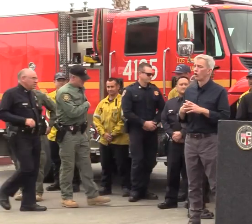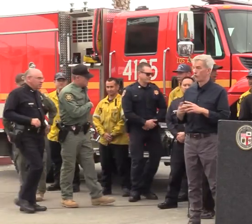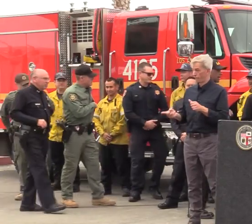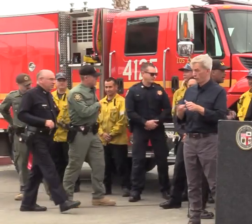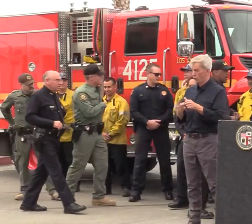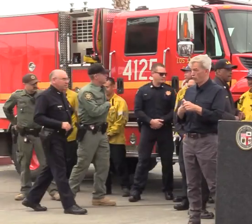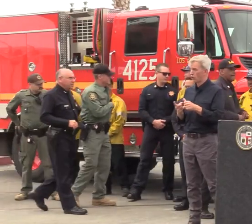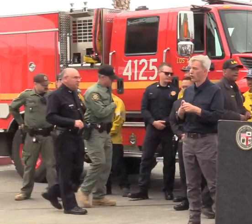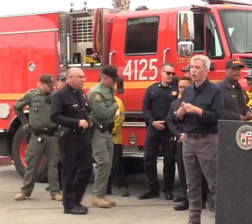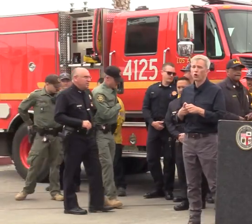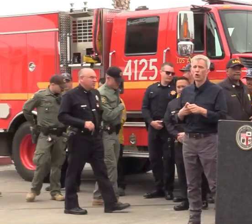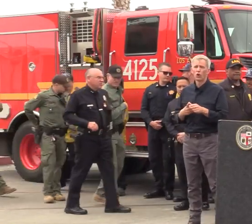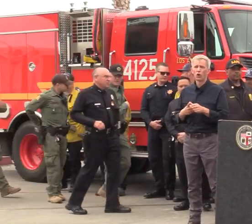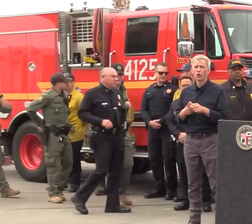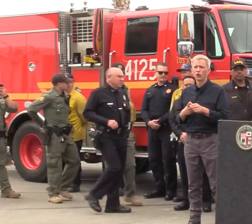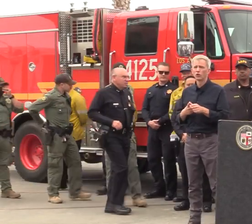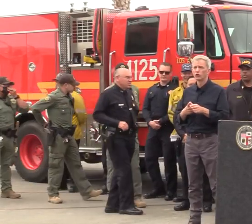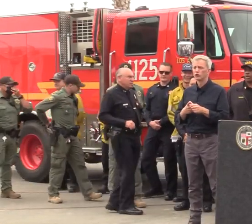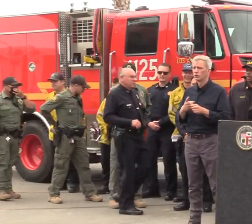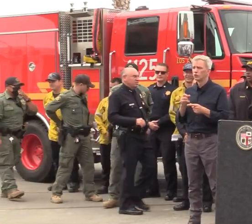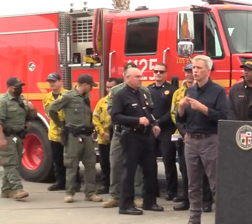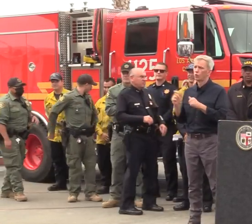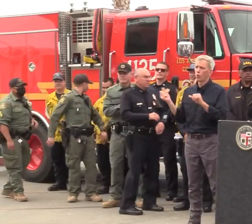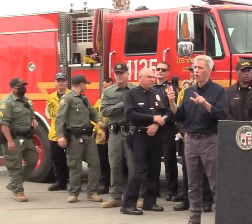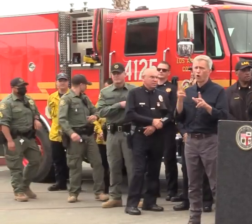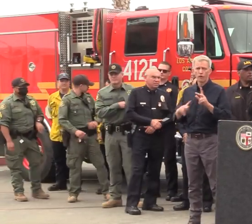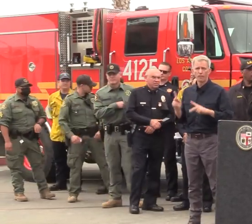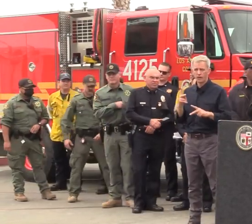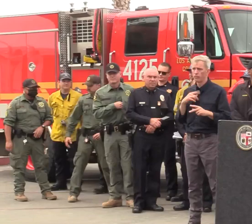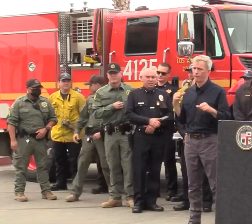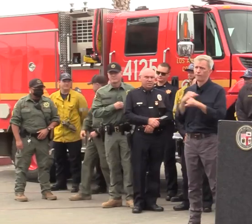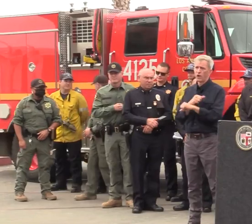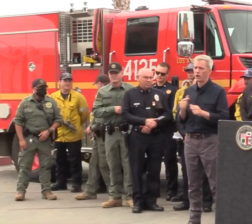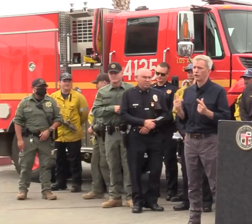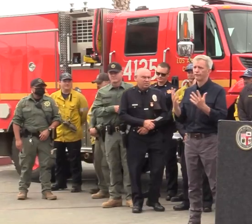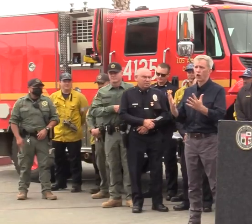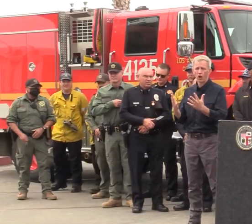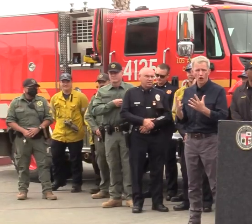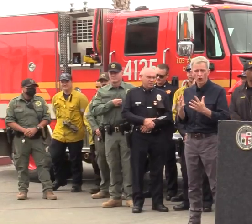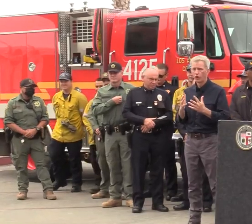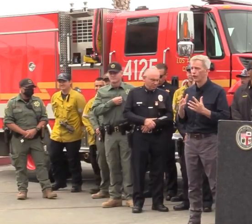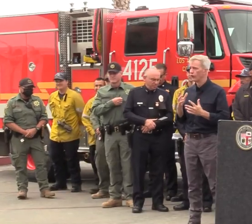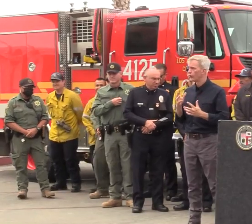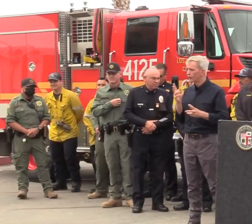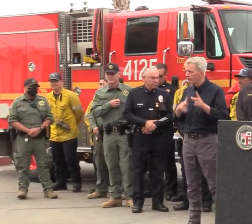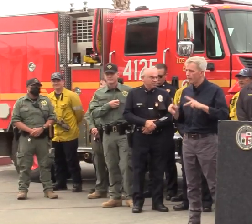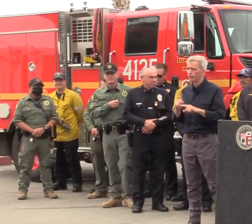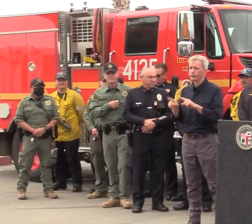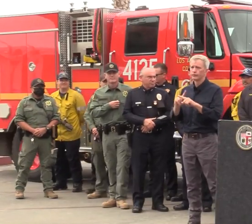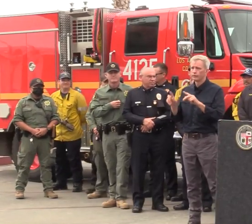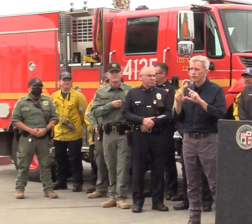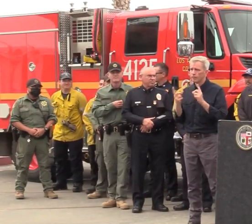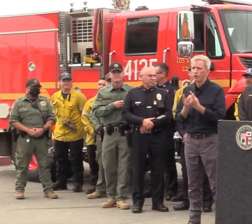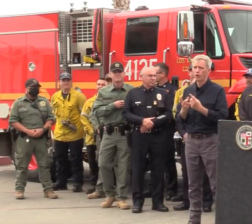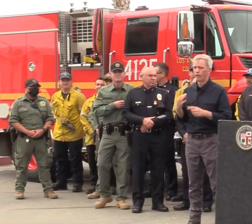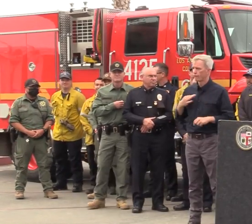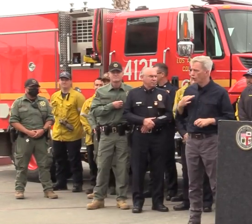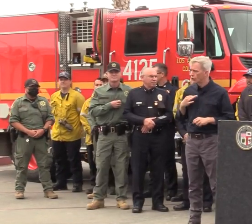been working around the clock, men and women of the different departments, the volunteers, our city